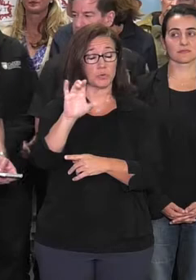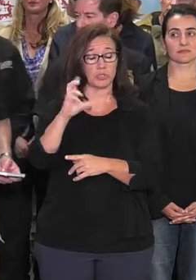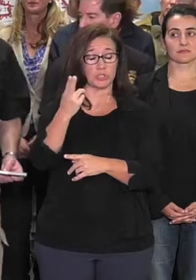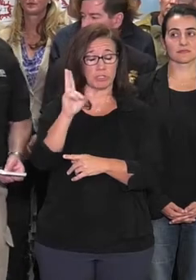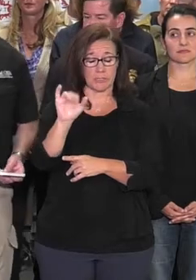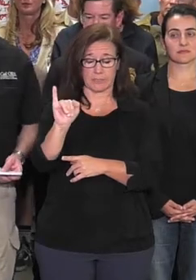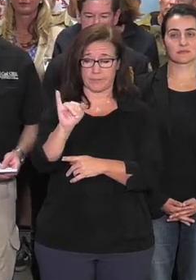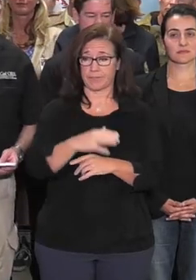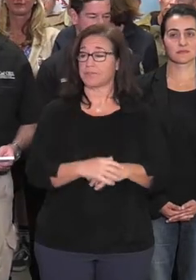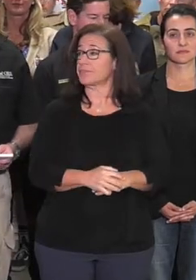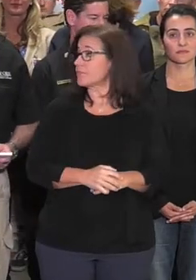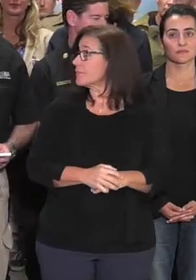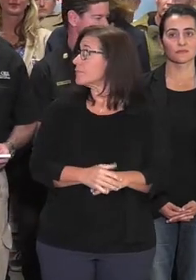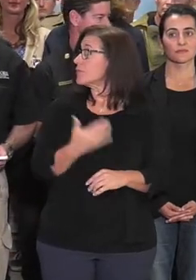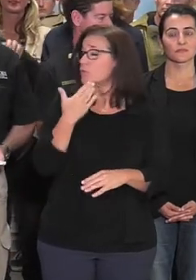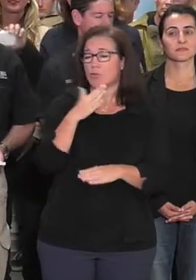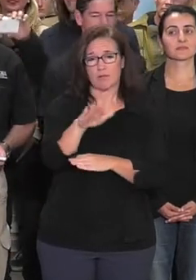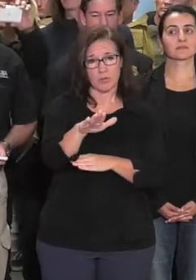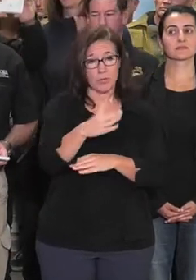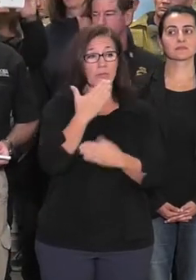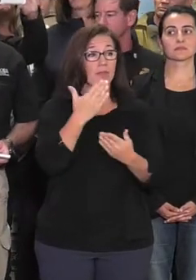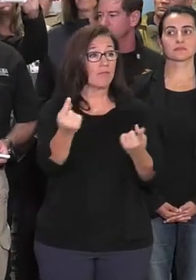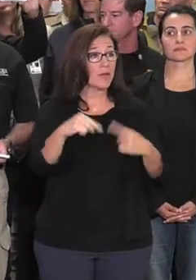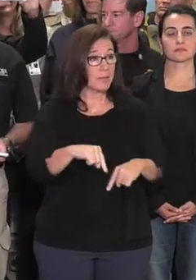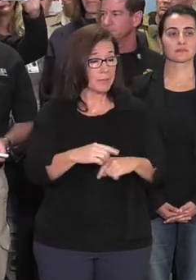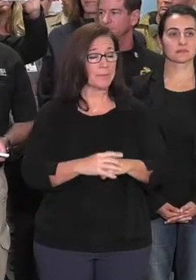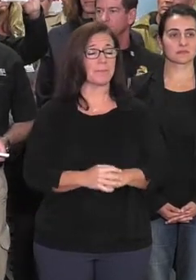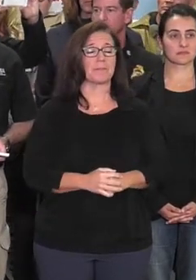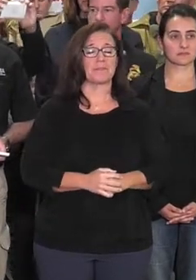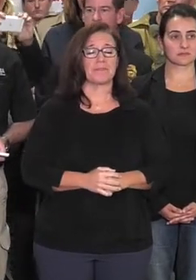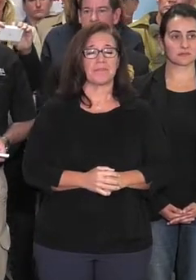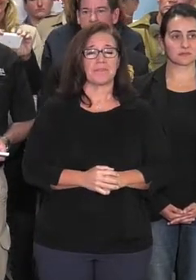good afternoon, everyone. Thank you for coming. So